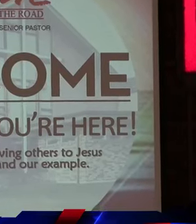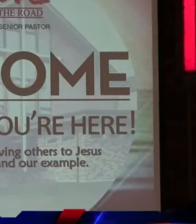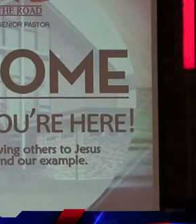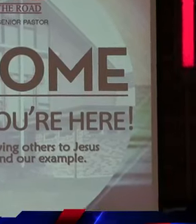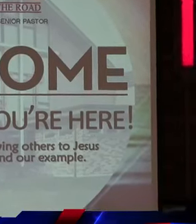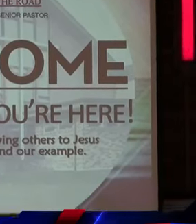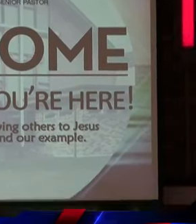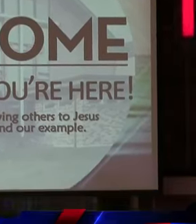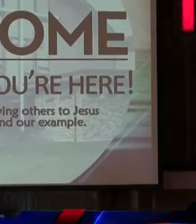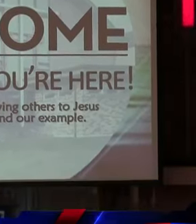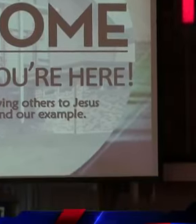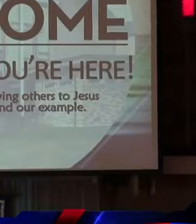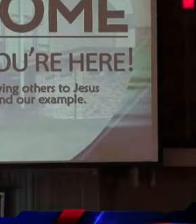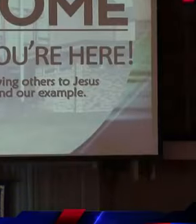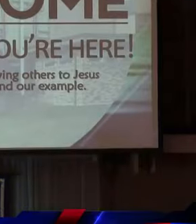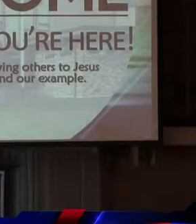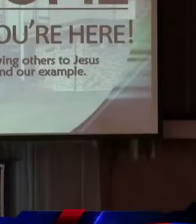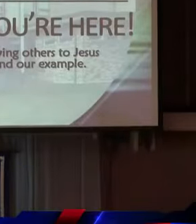Zion is calling us.